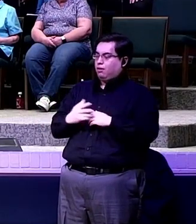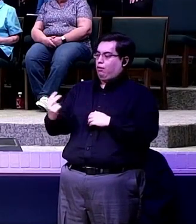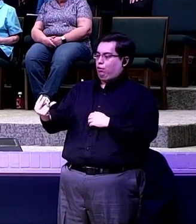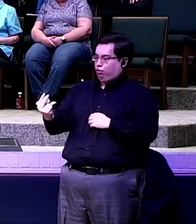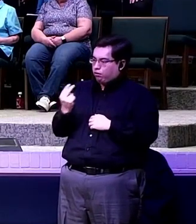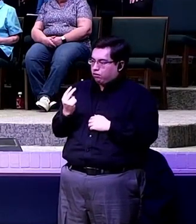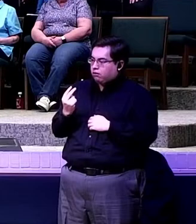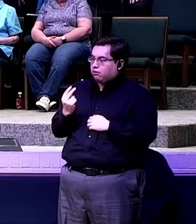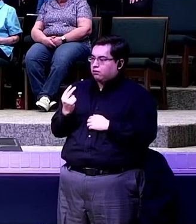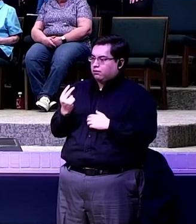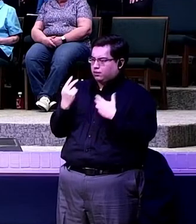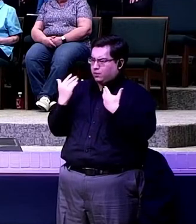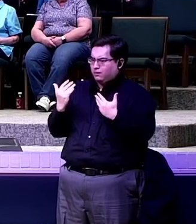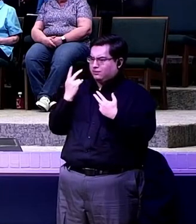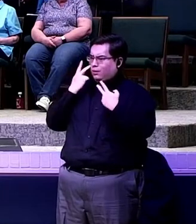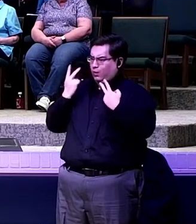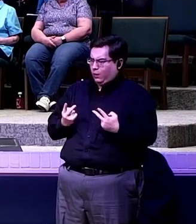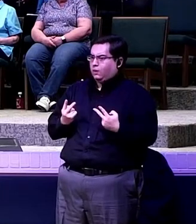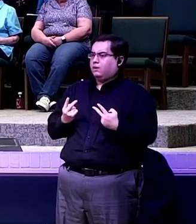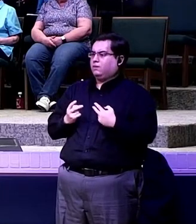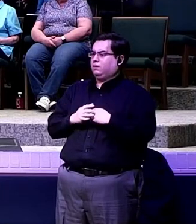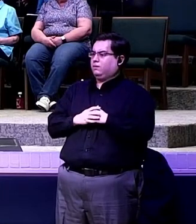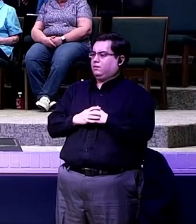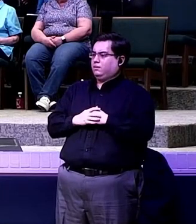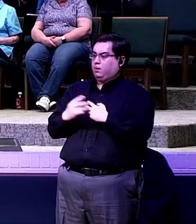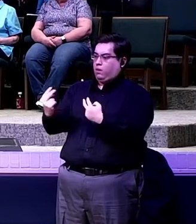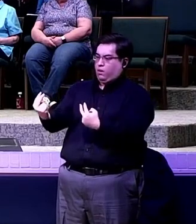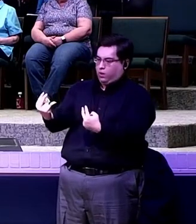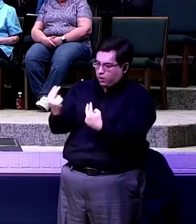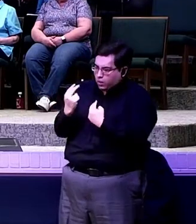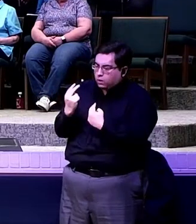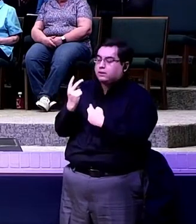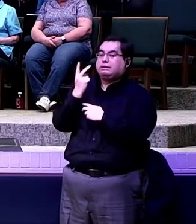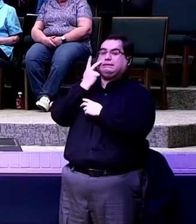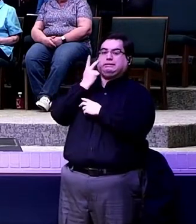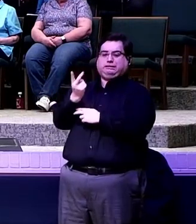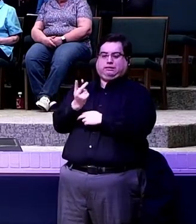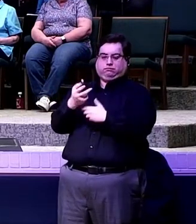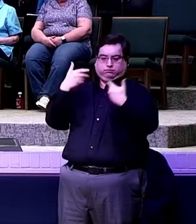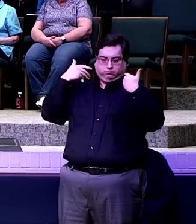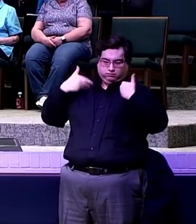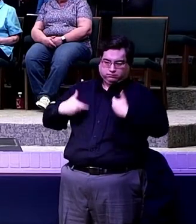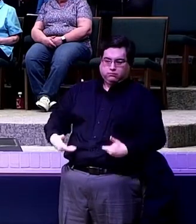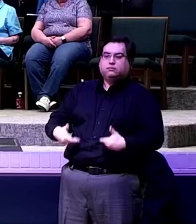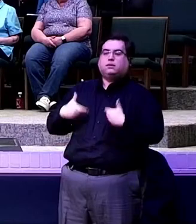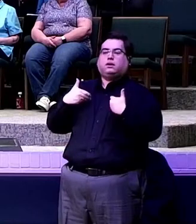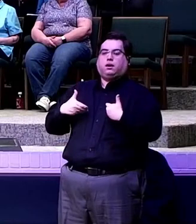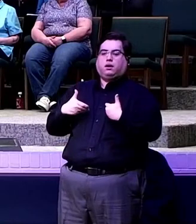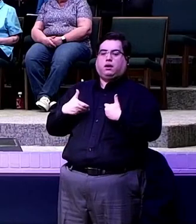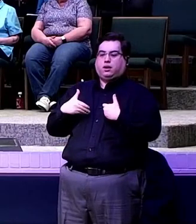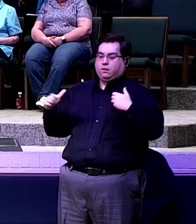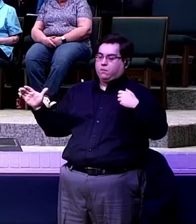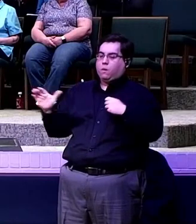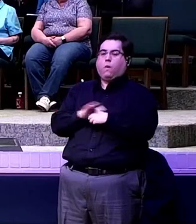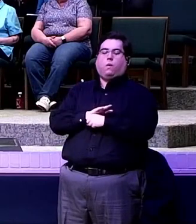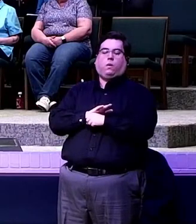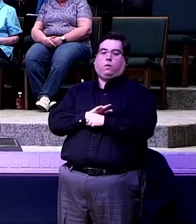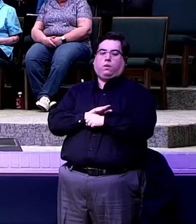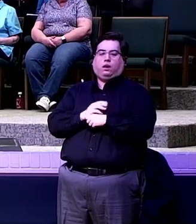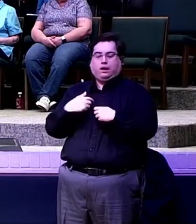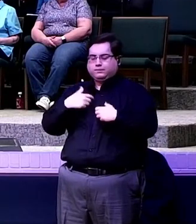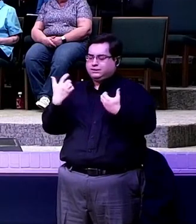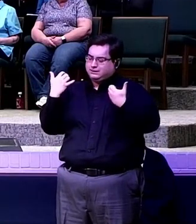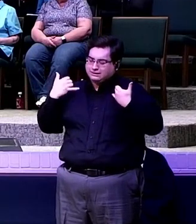Look, take a look. Take a look and see that I am made whole. I'm